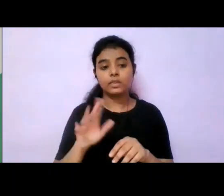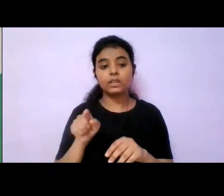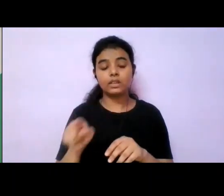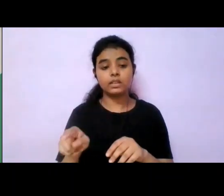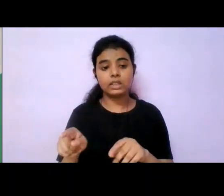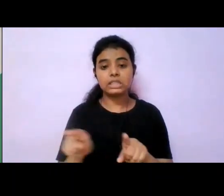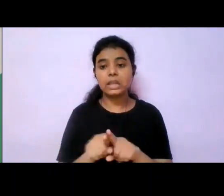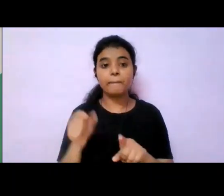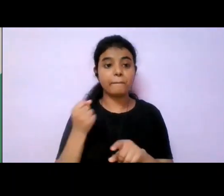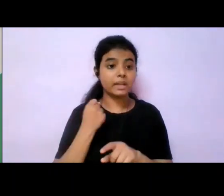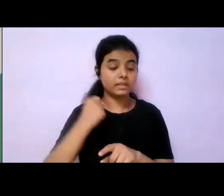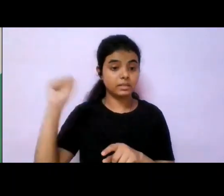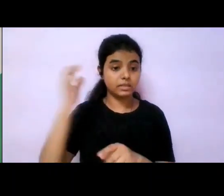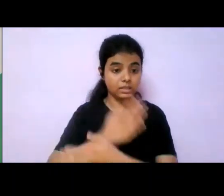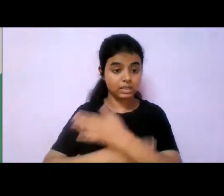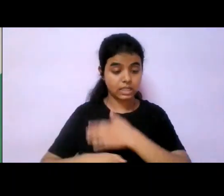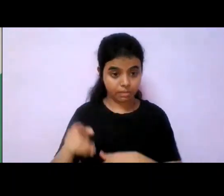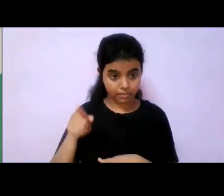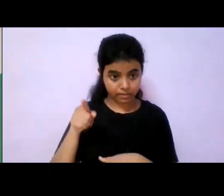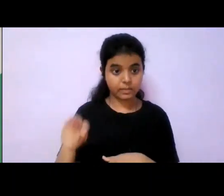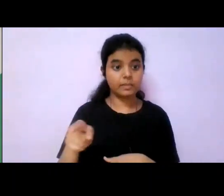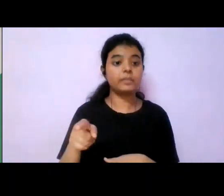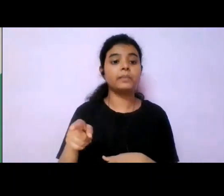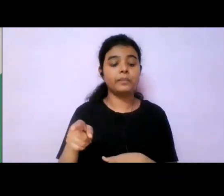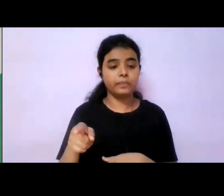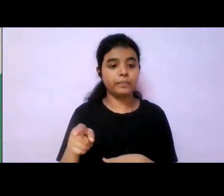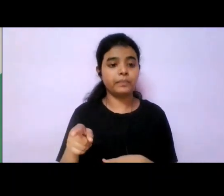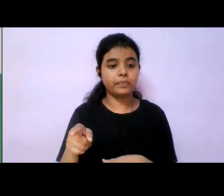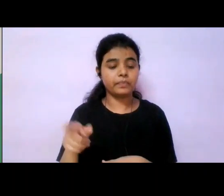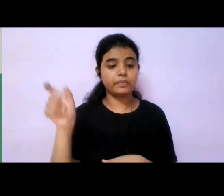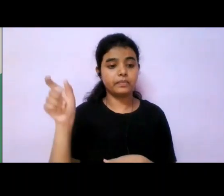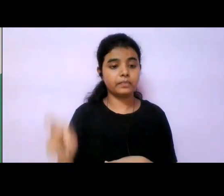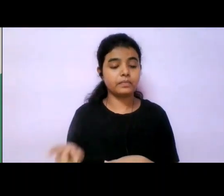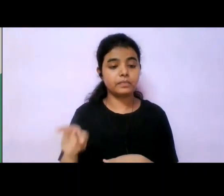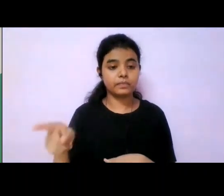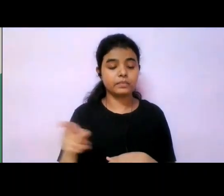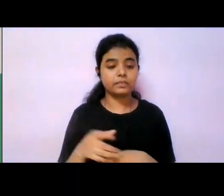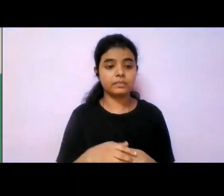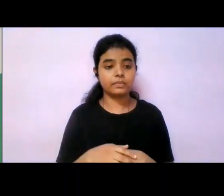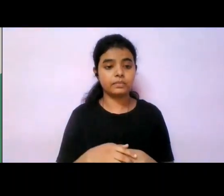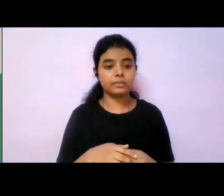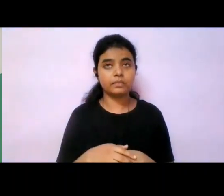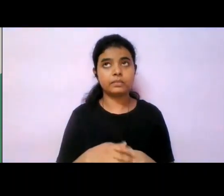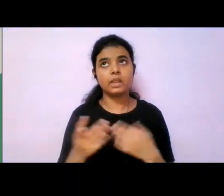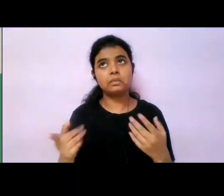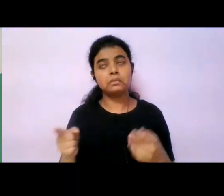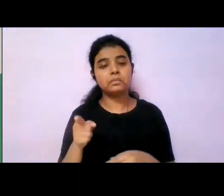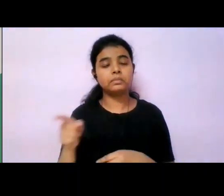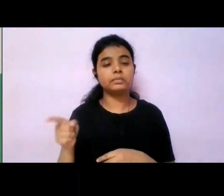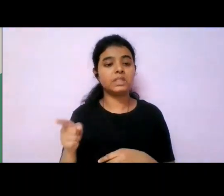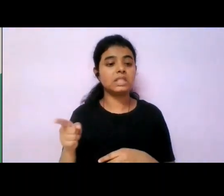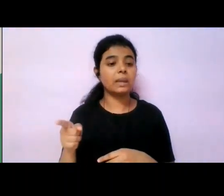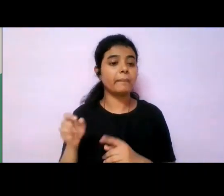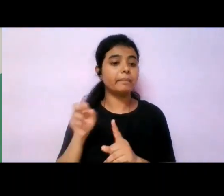feminist disabled person, a disability scholar, is to consider the impact of the cultural